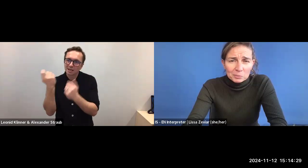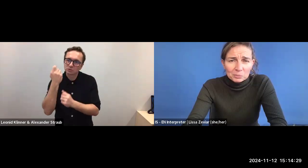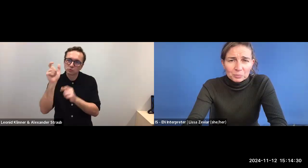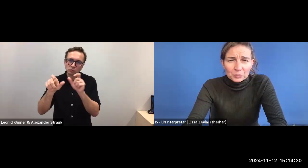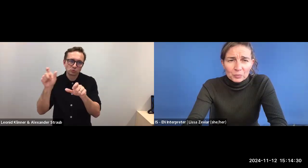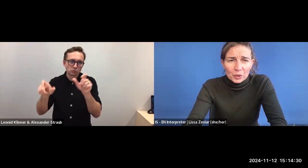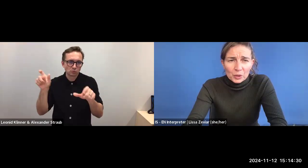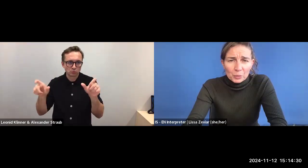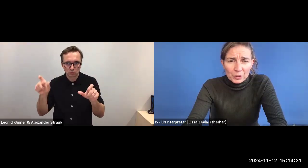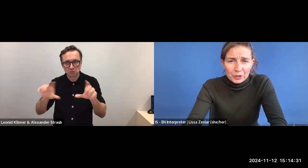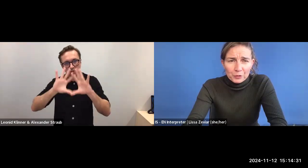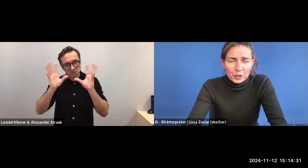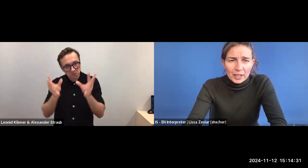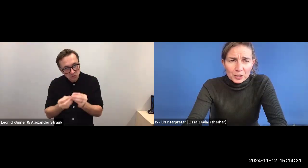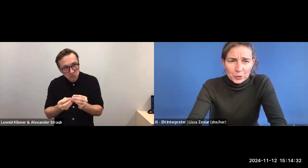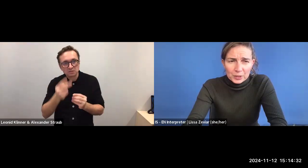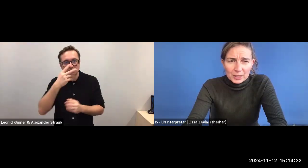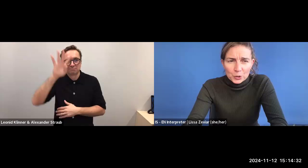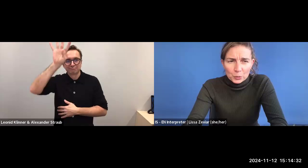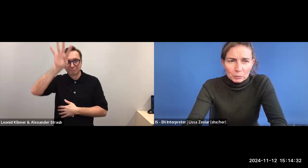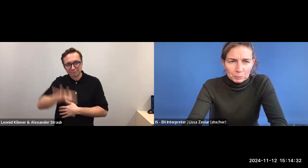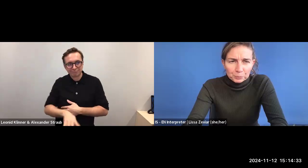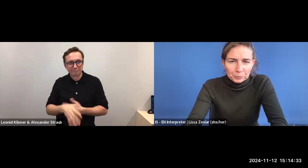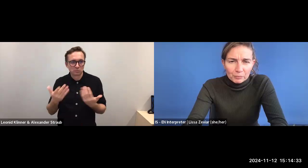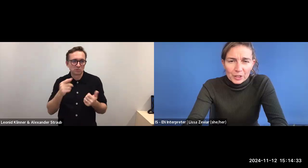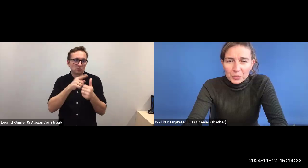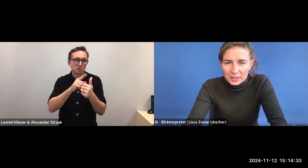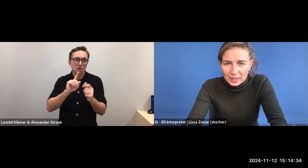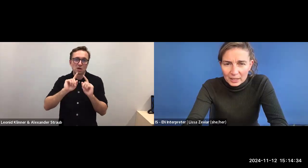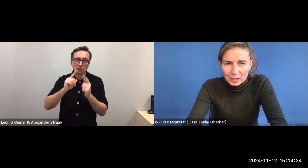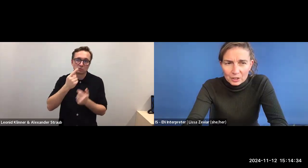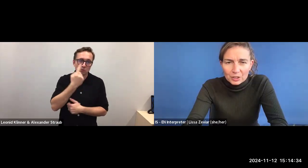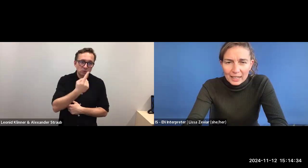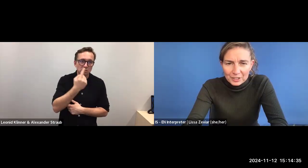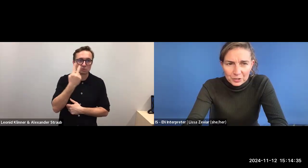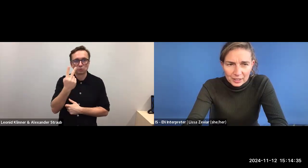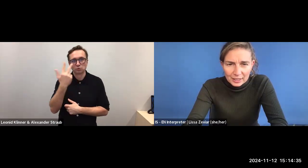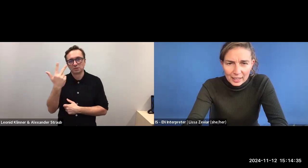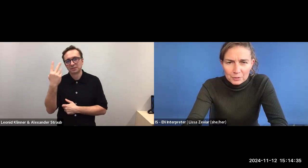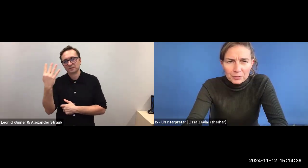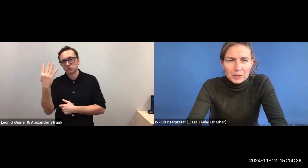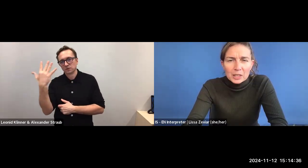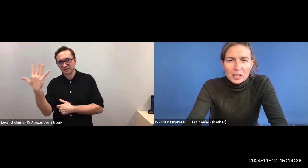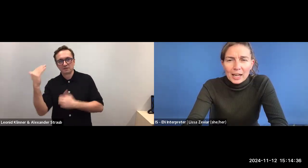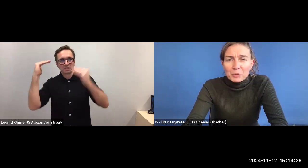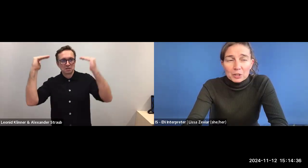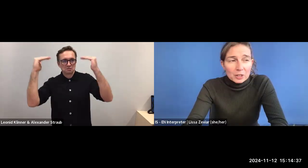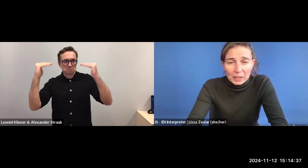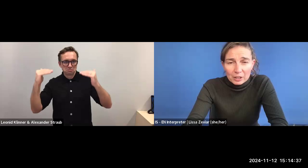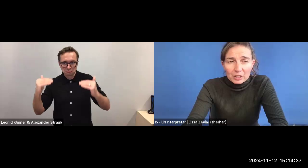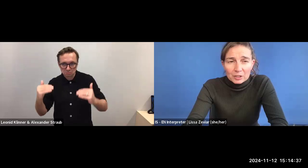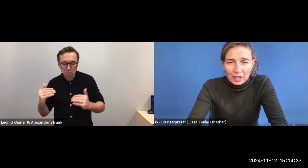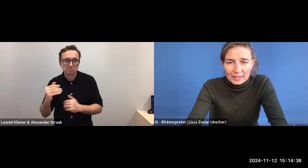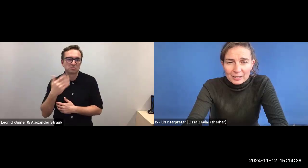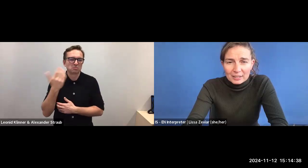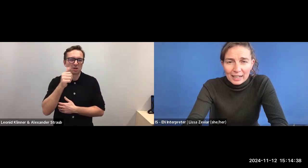task with the 49 students in total. And you can see here the answers that they gave. And we could